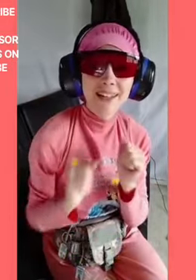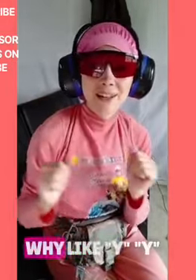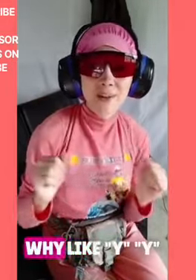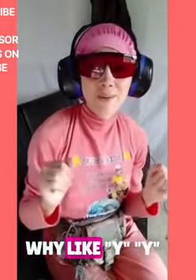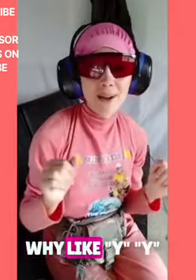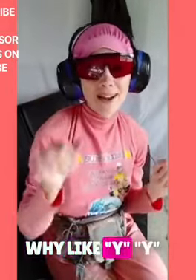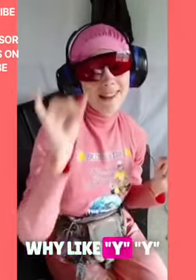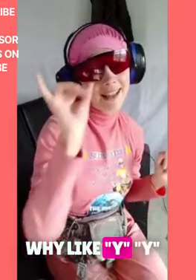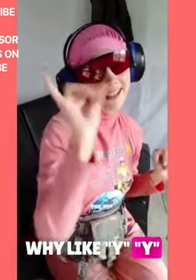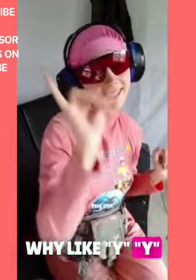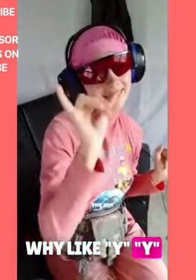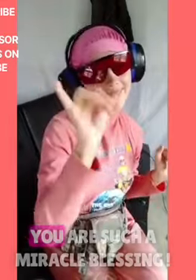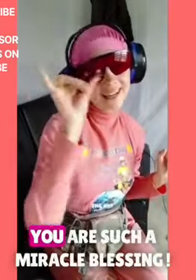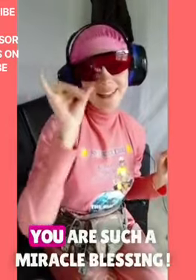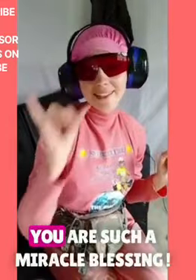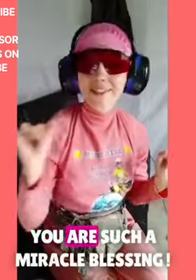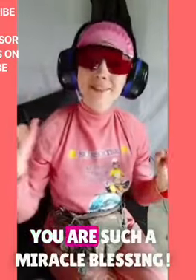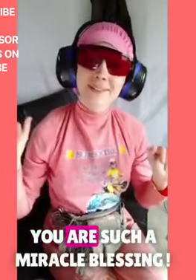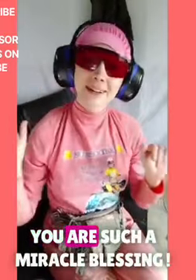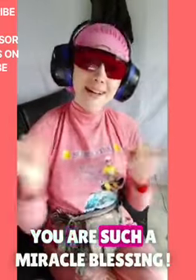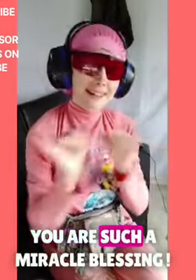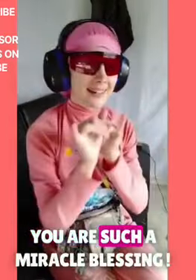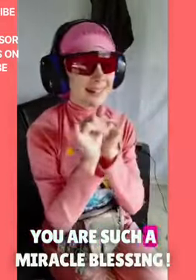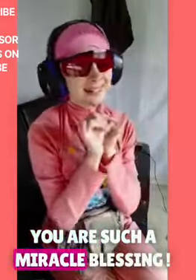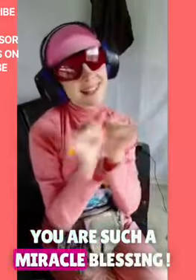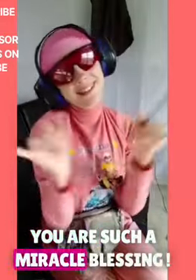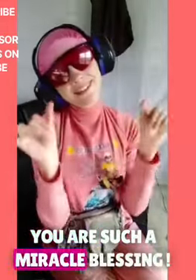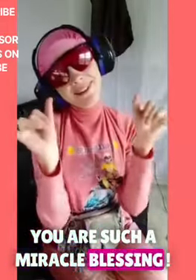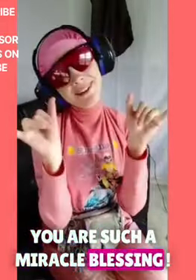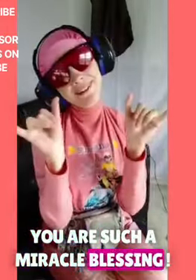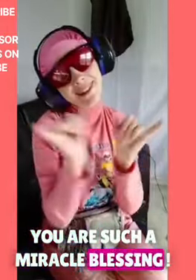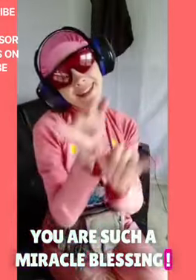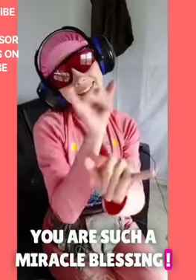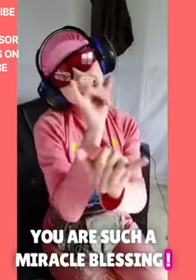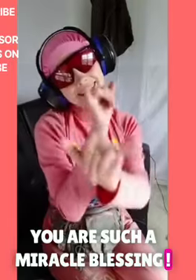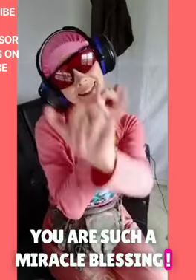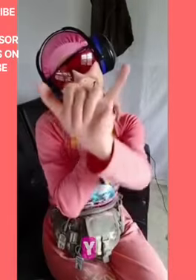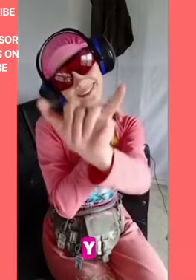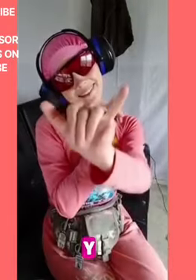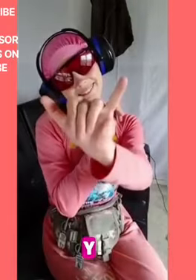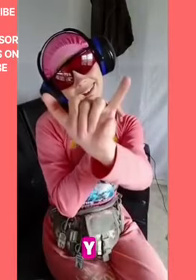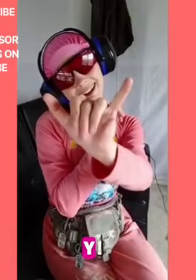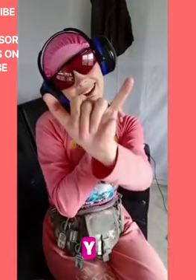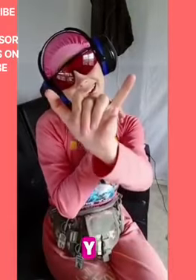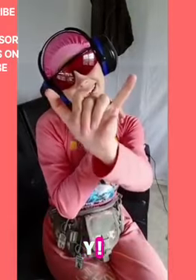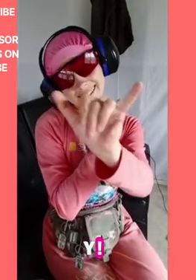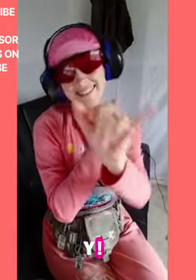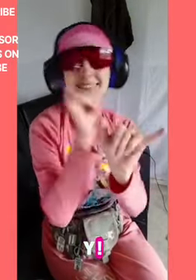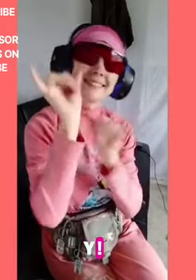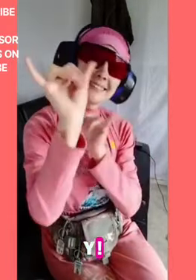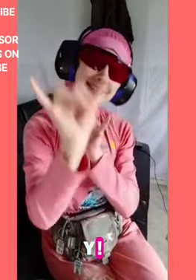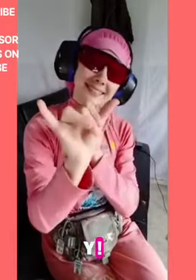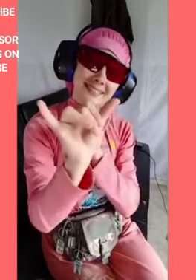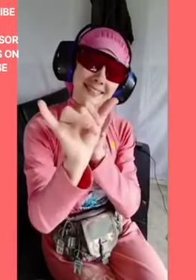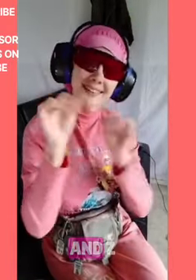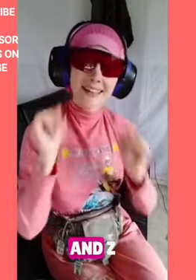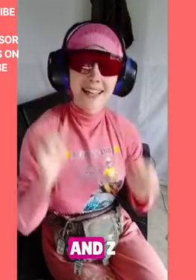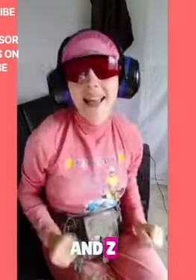Y like yeah, yeah. You are such a miracle blessing. Y. And